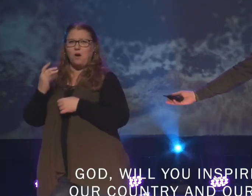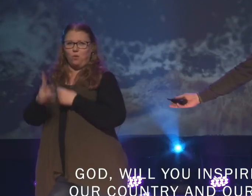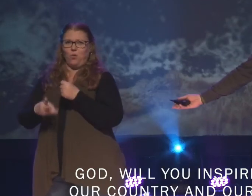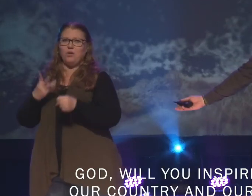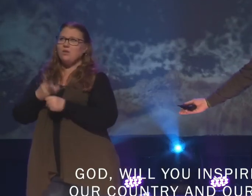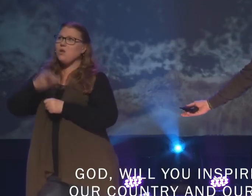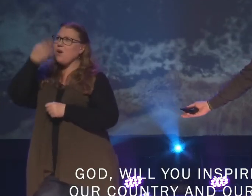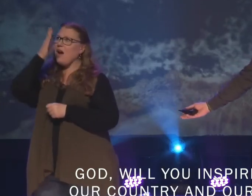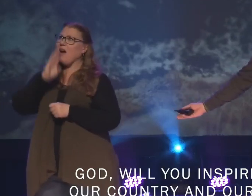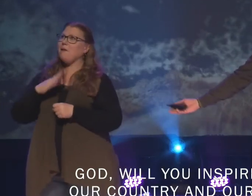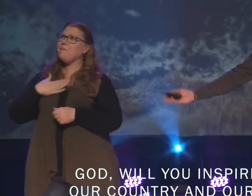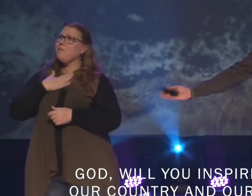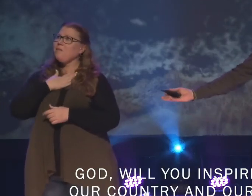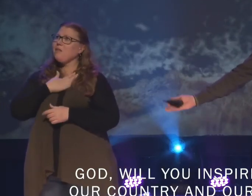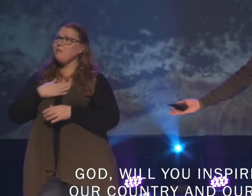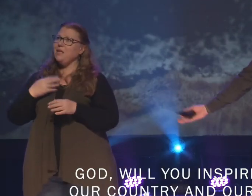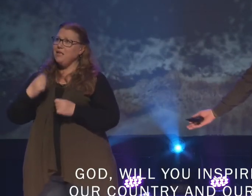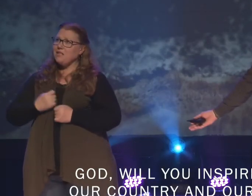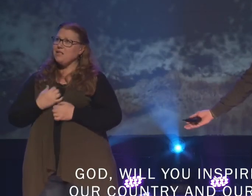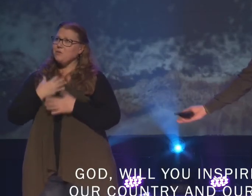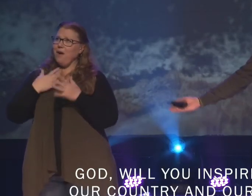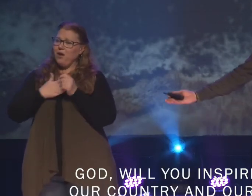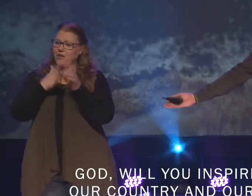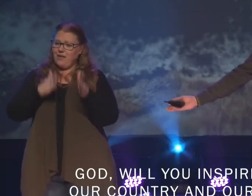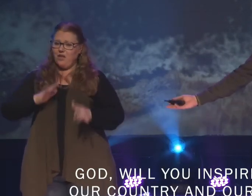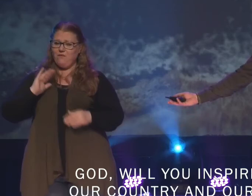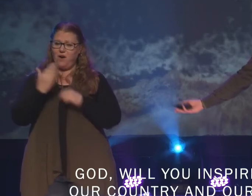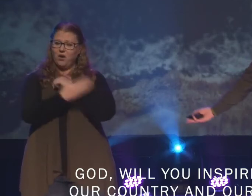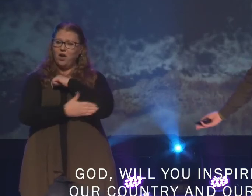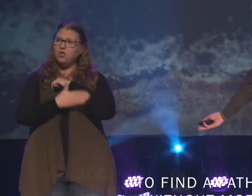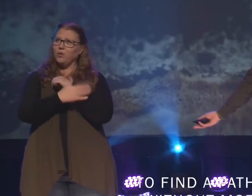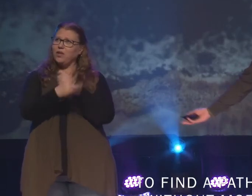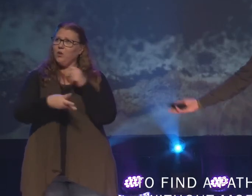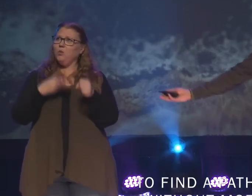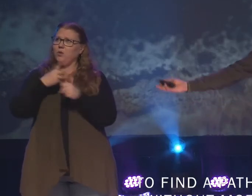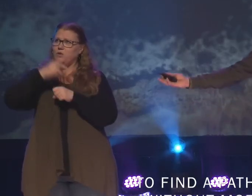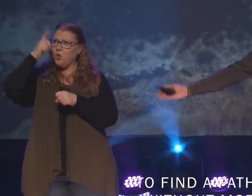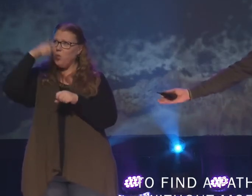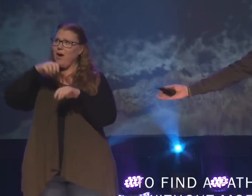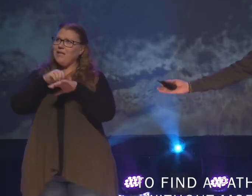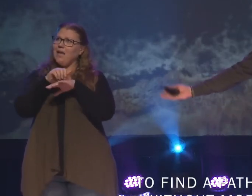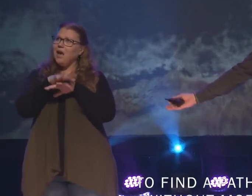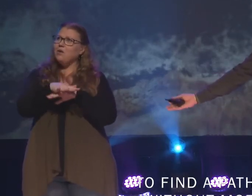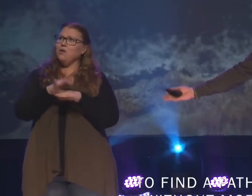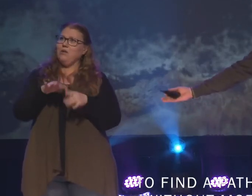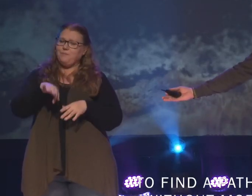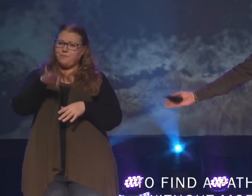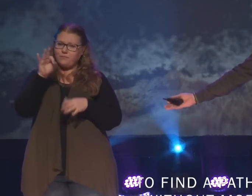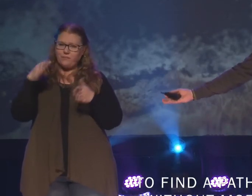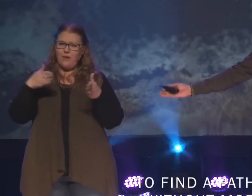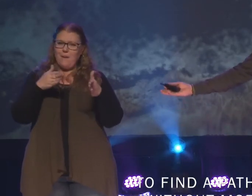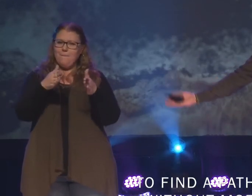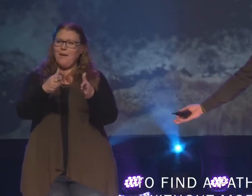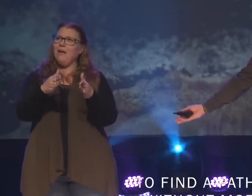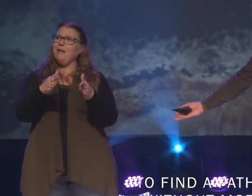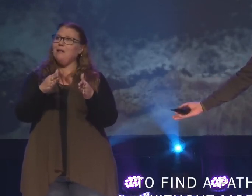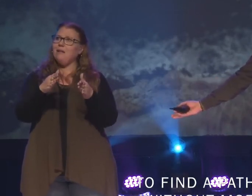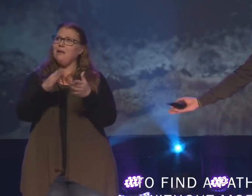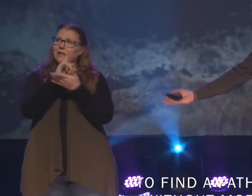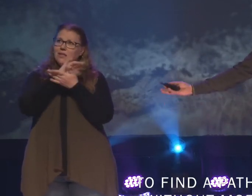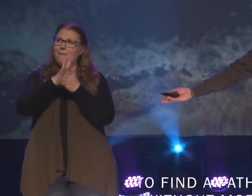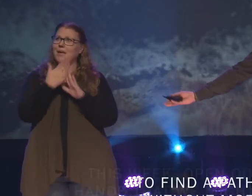God, will you inspire the leaders of our country and our world through wise counsel to find a path to peace without more